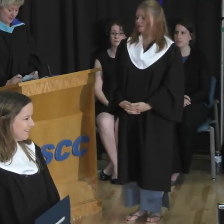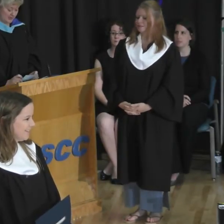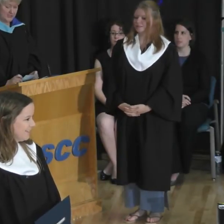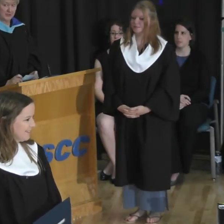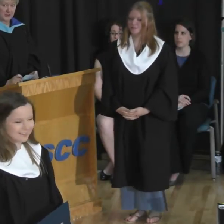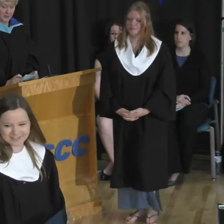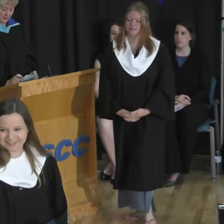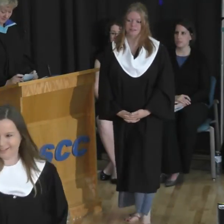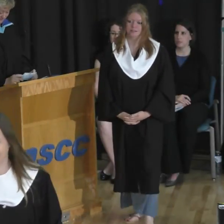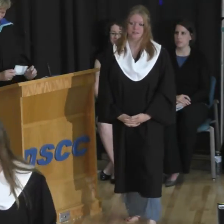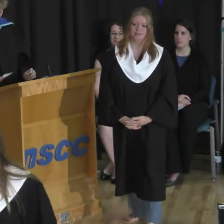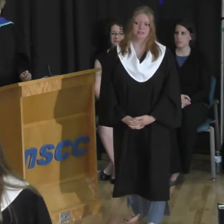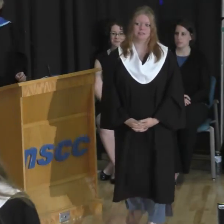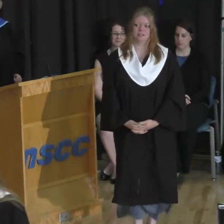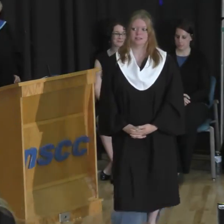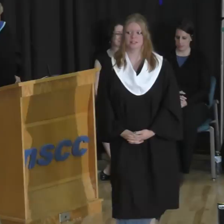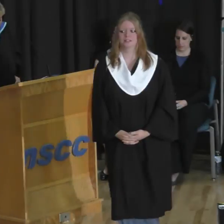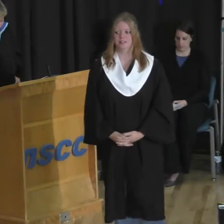Tegra Diminuto.